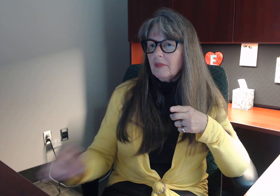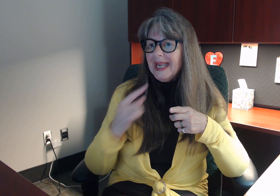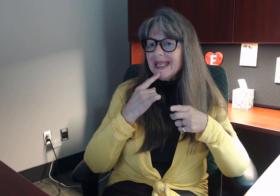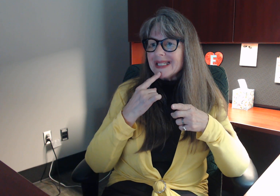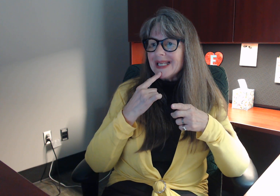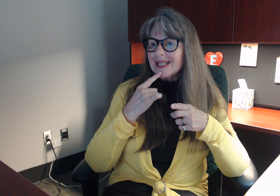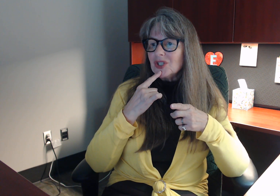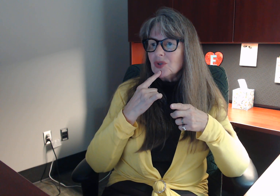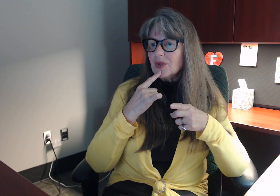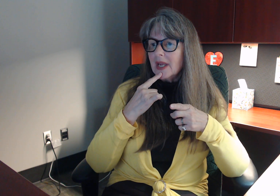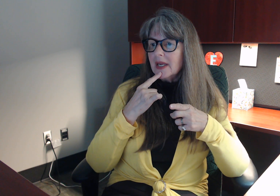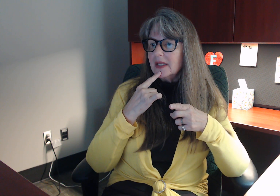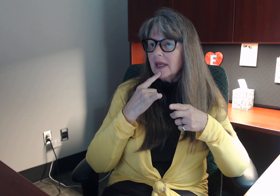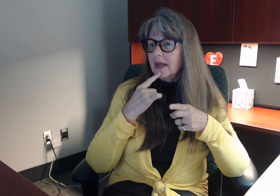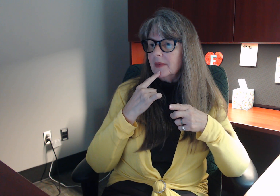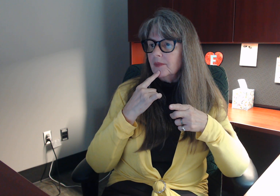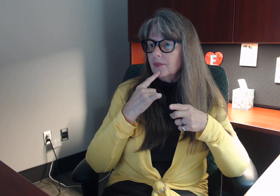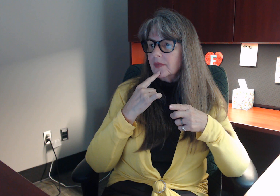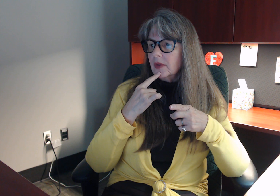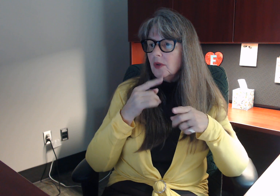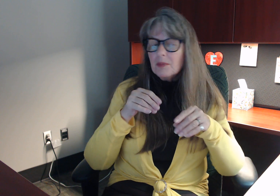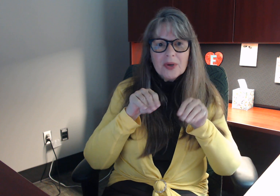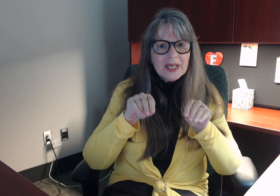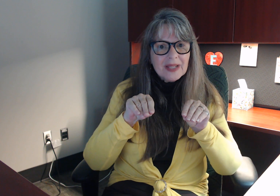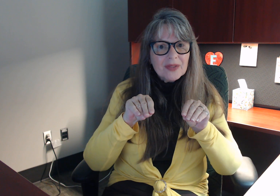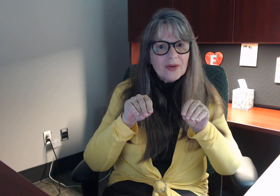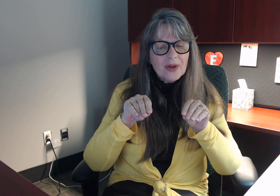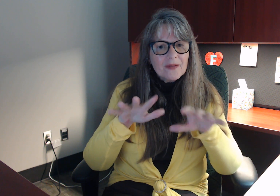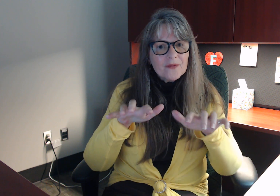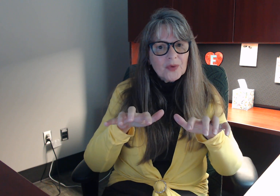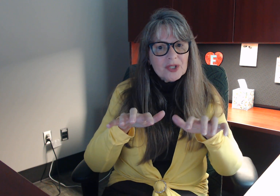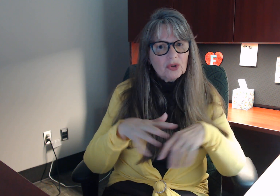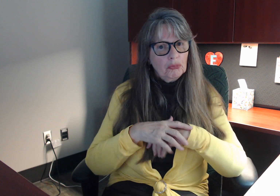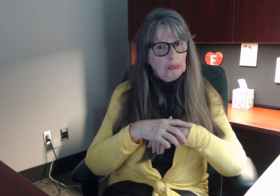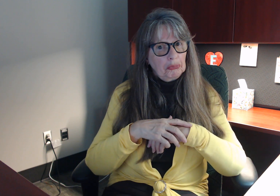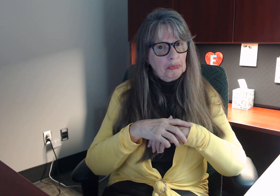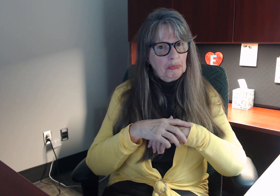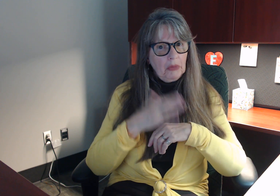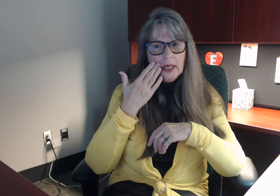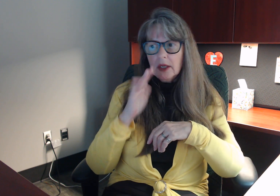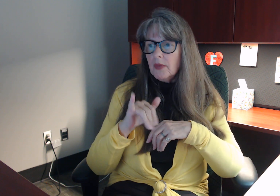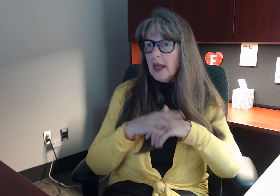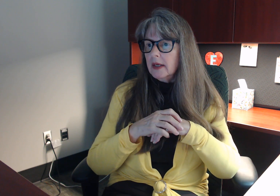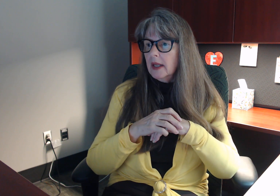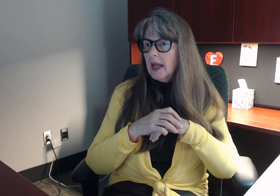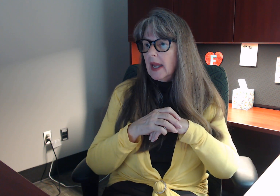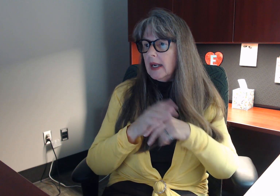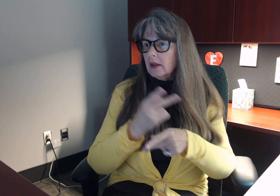And it says that you can put it in the freezer. I didn't know that, and it'll keep